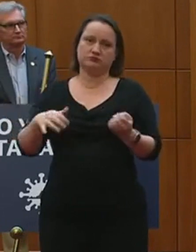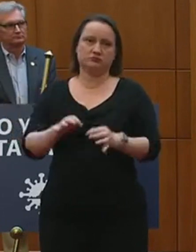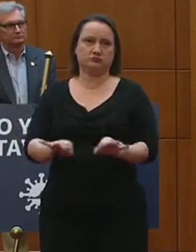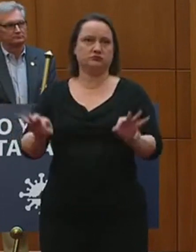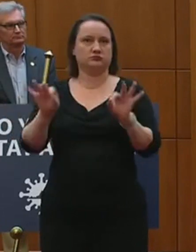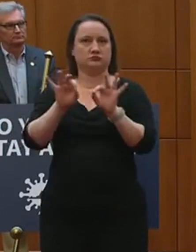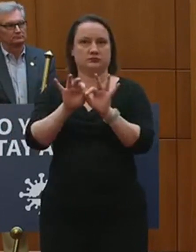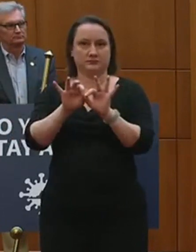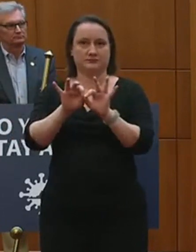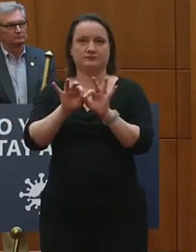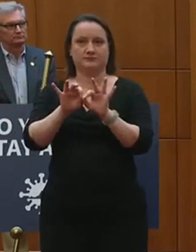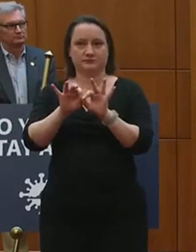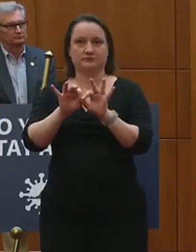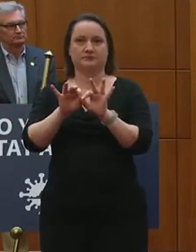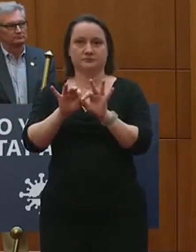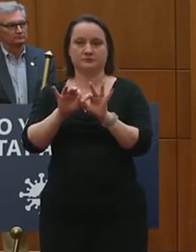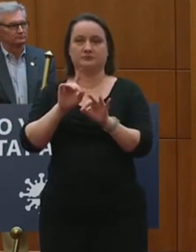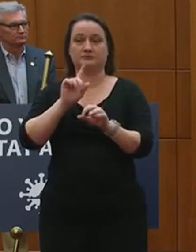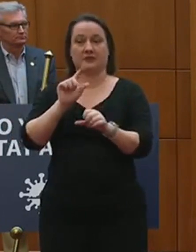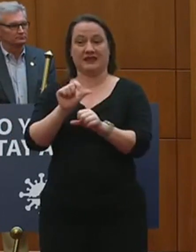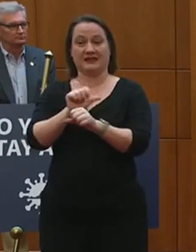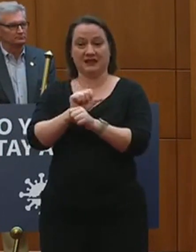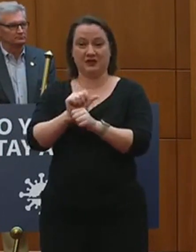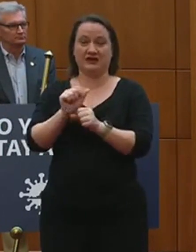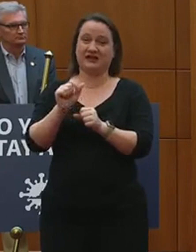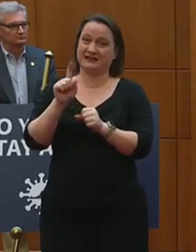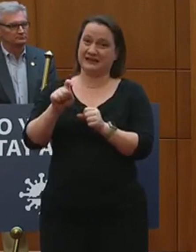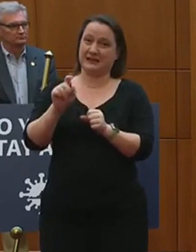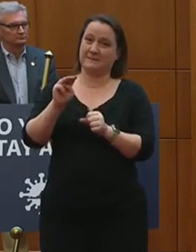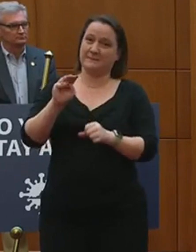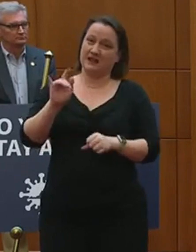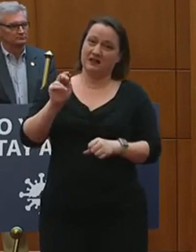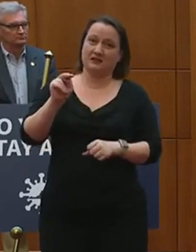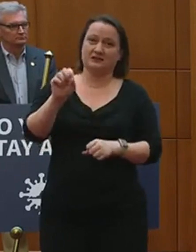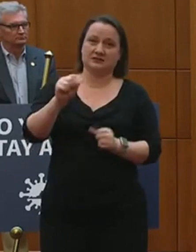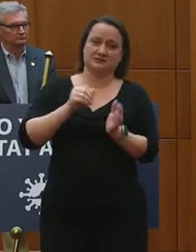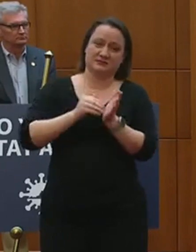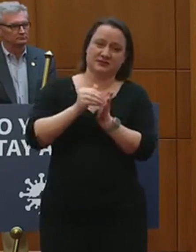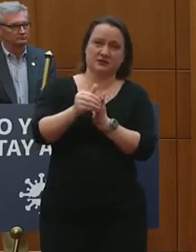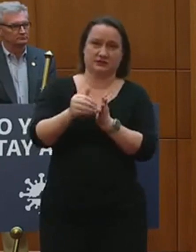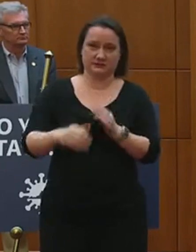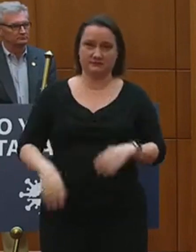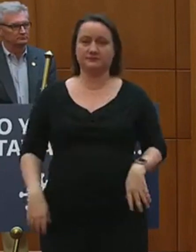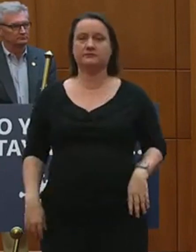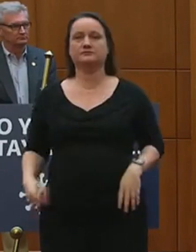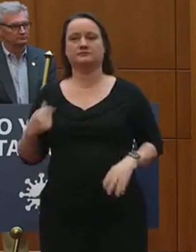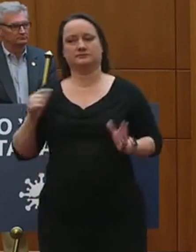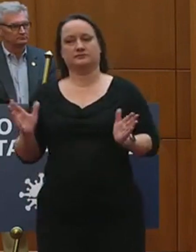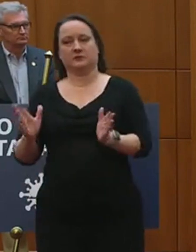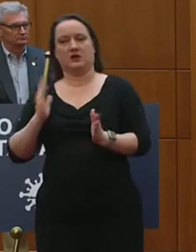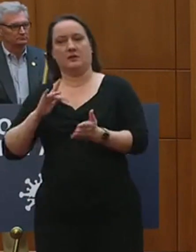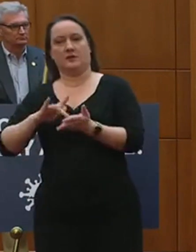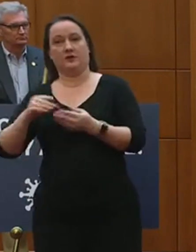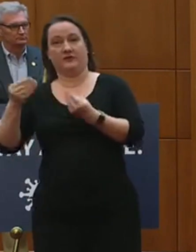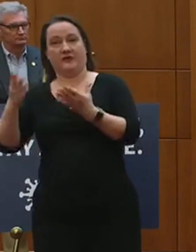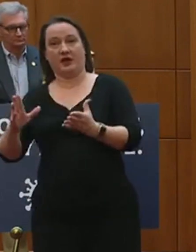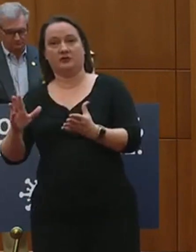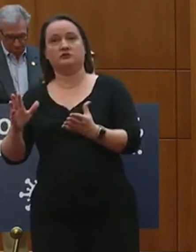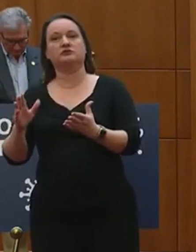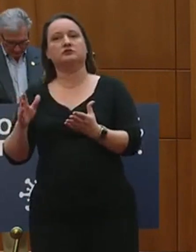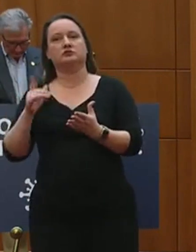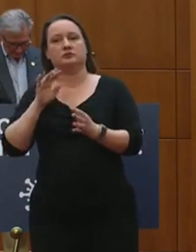great. It is literally in the millions. I have encouraged our medical providers to postpone